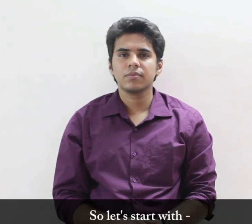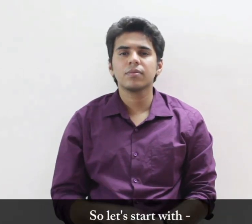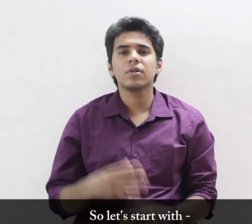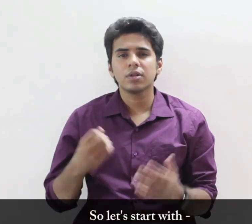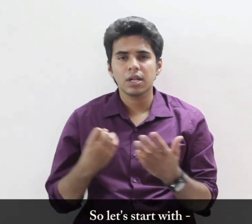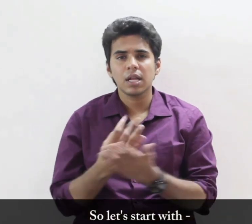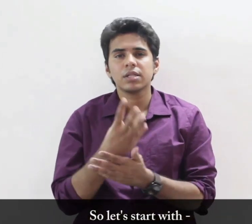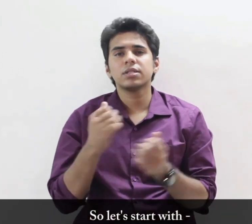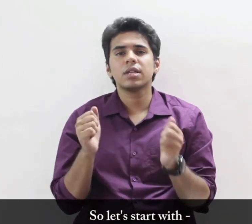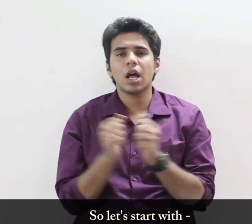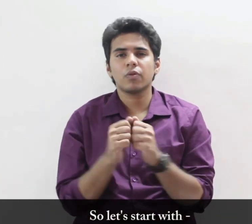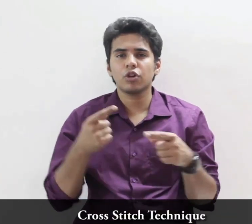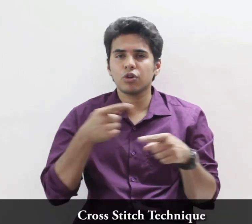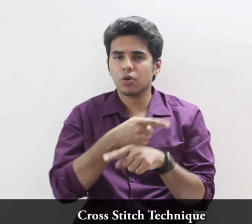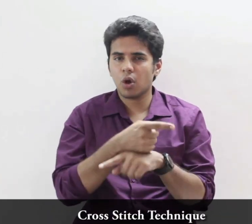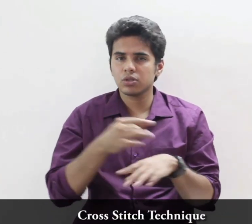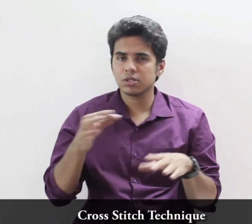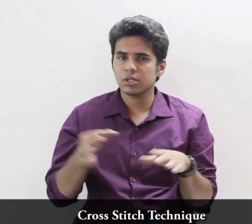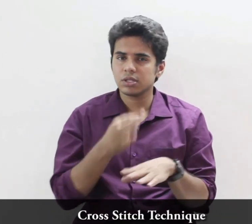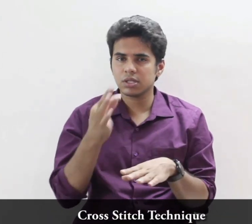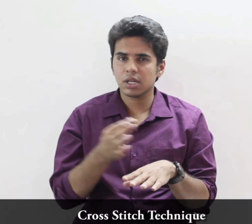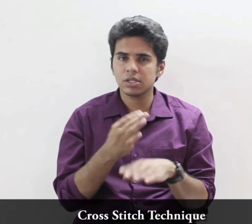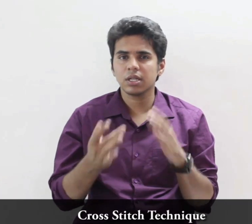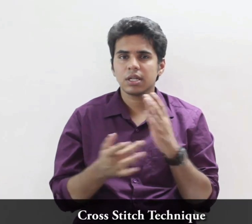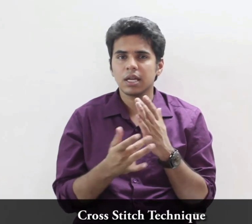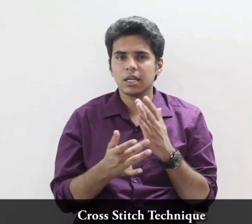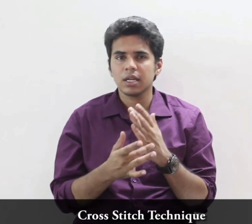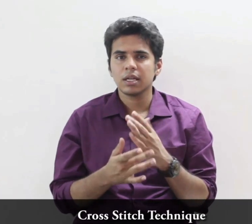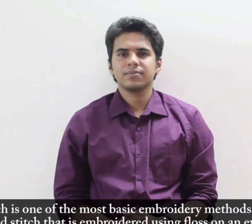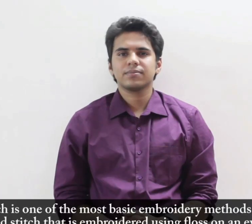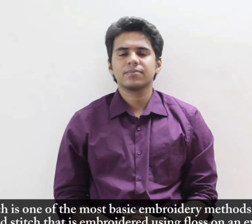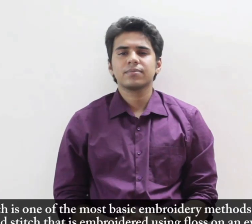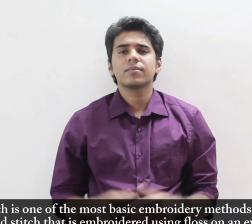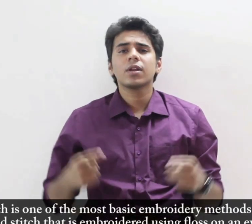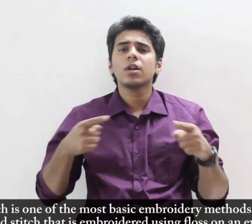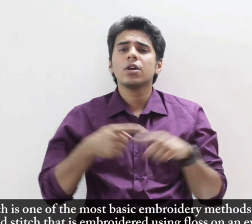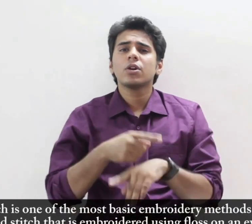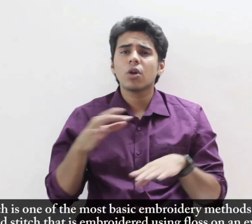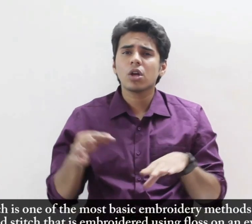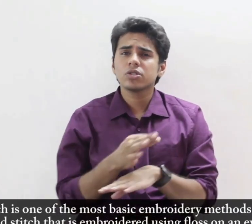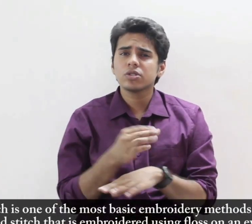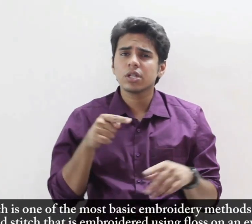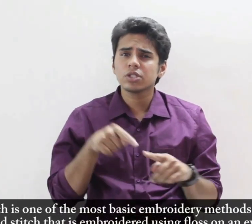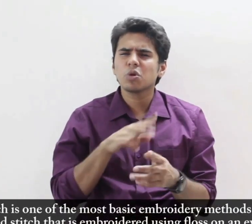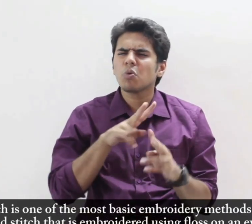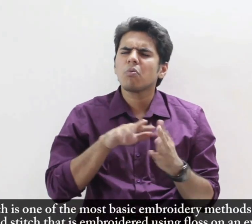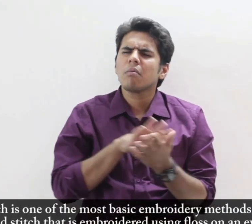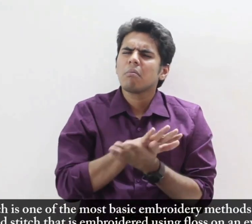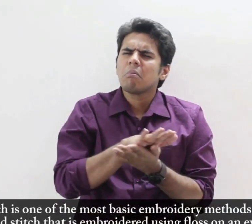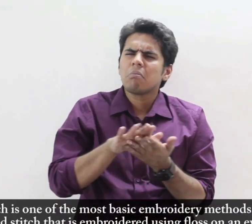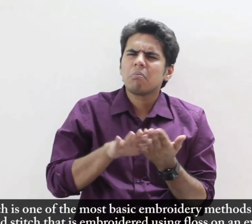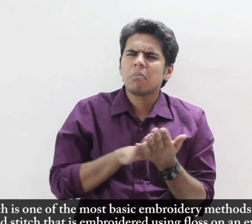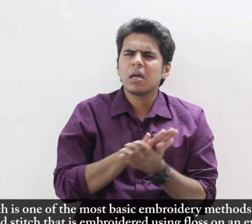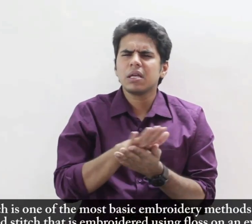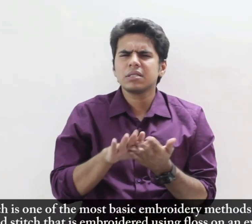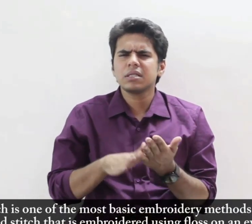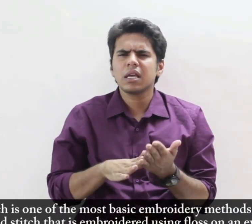So let's start with cross stitch technique. Cross stitch is one of the most basic embroidery methods